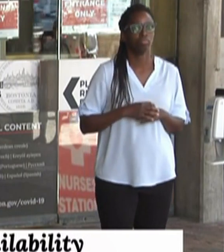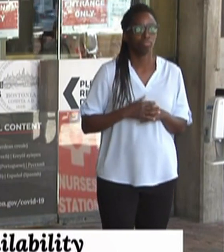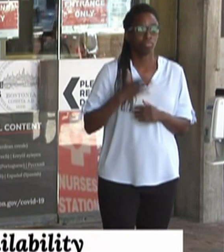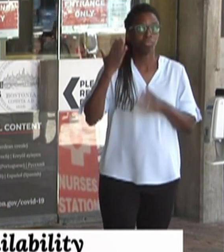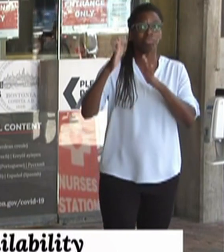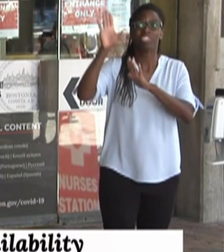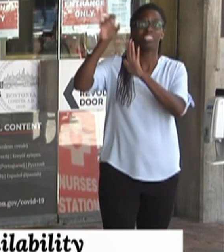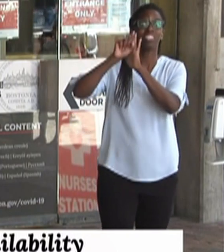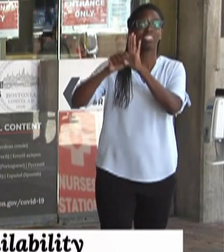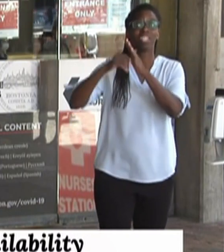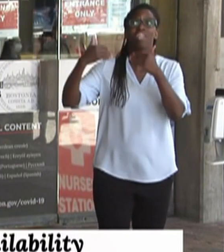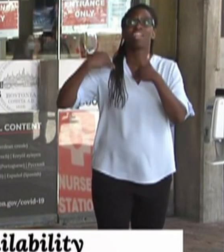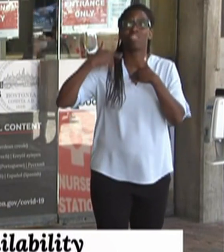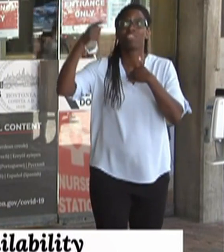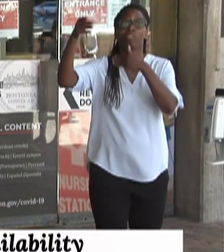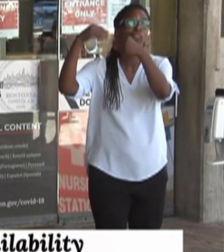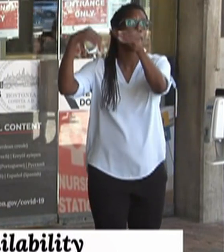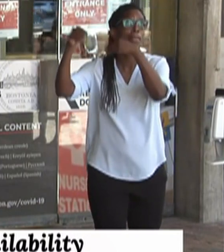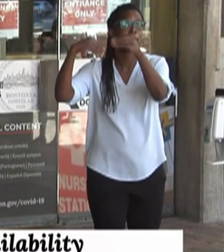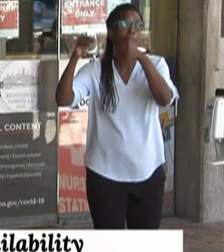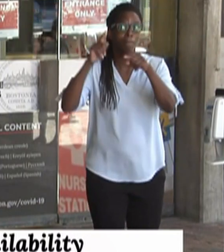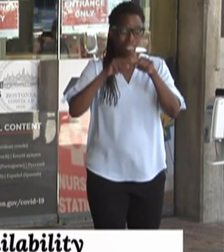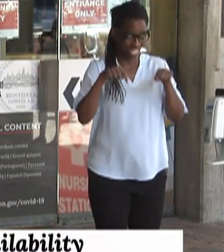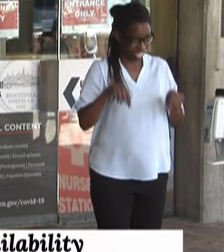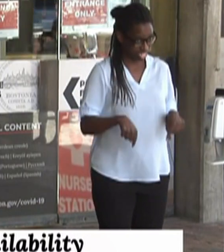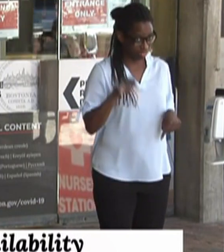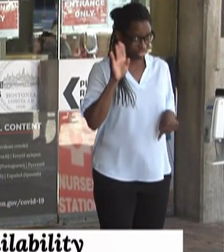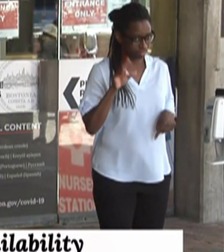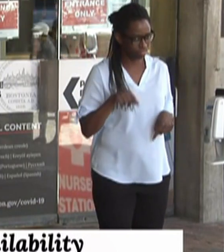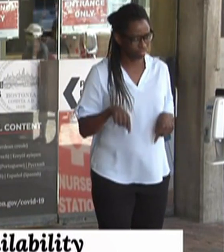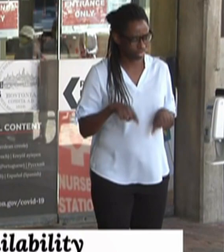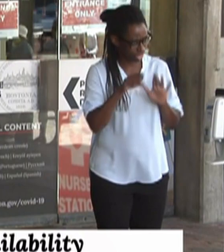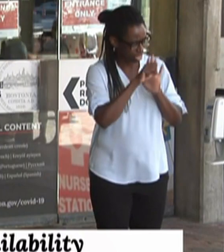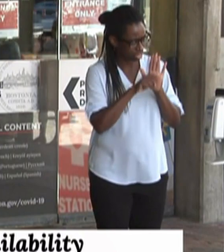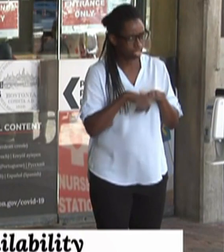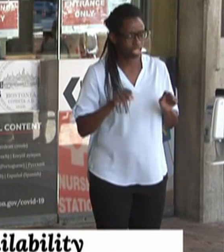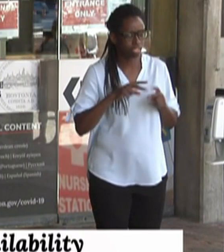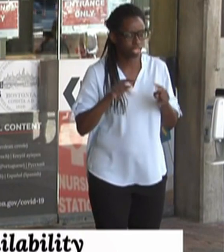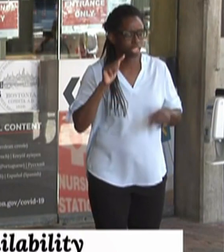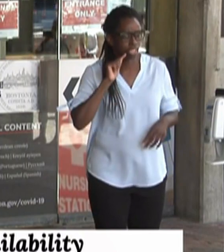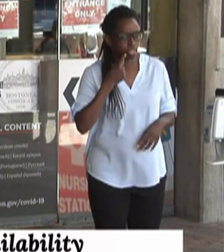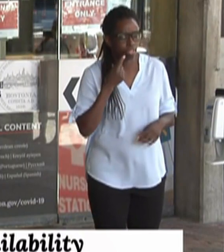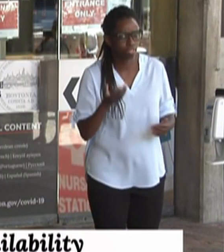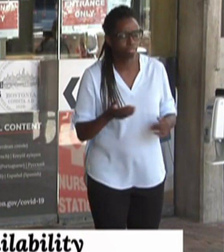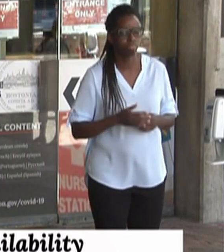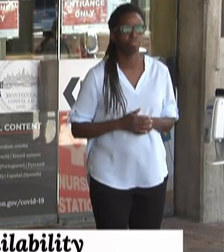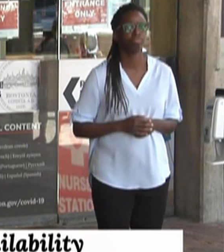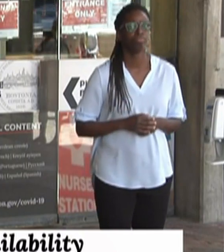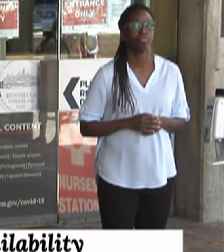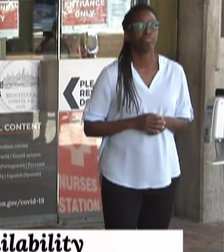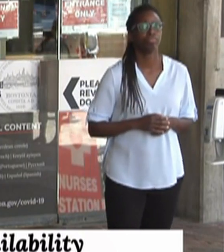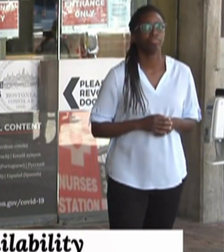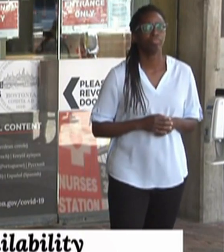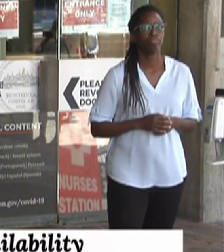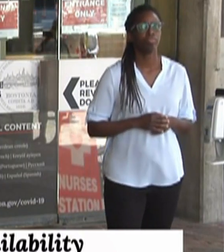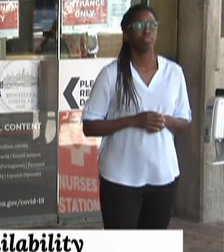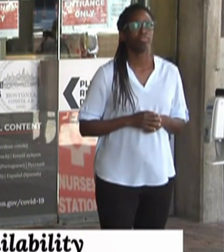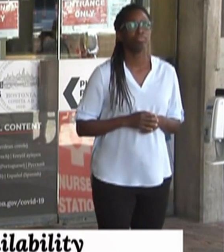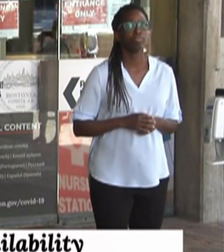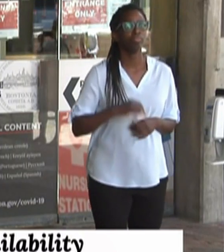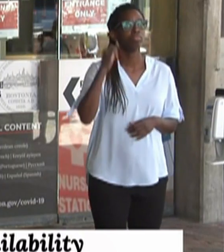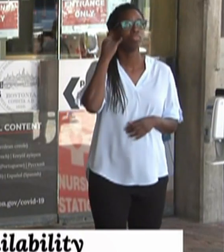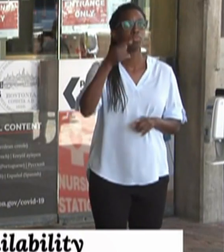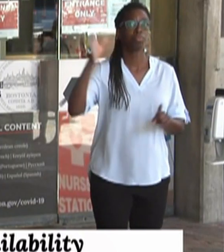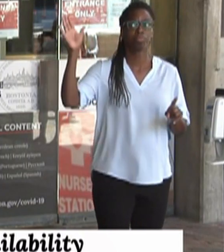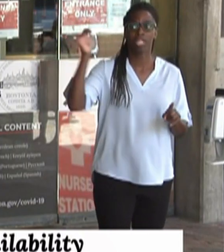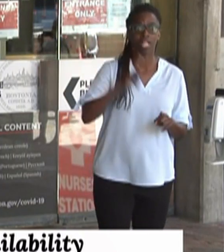Boston, they're not going to be lax. You need to wear a mask. When you're on college campuses, you're going to be tested. I think many colleges are going to test often. So we're asking